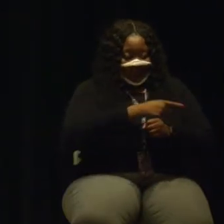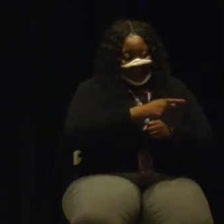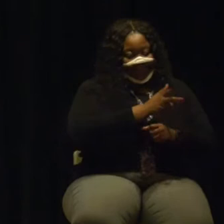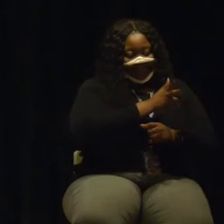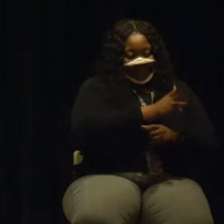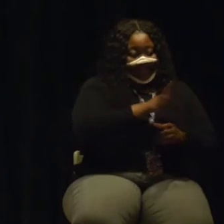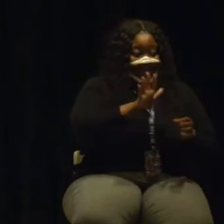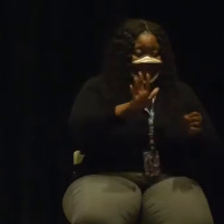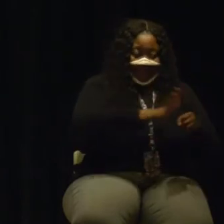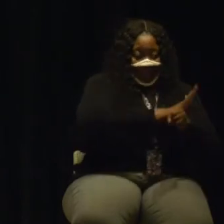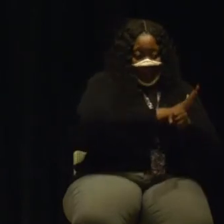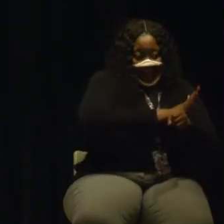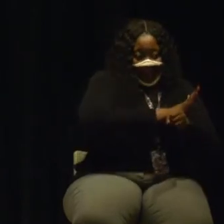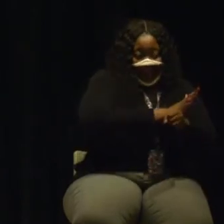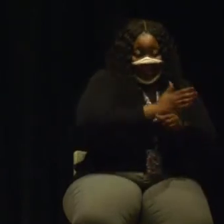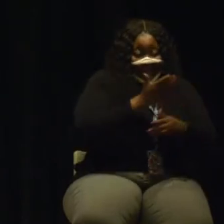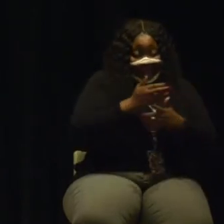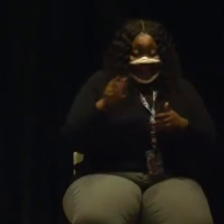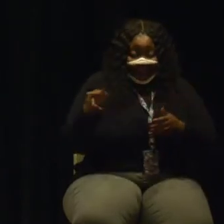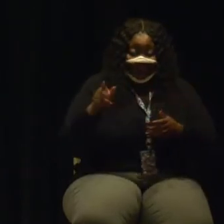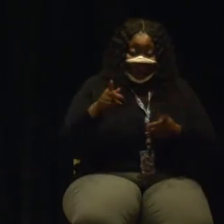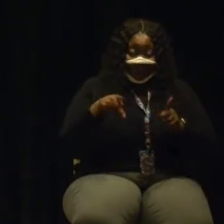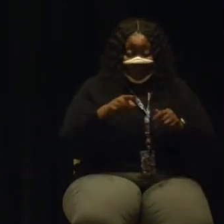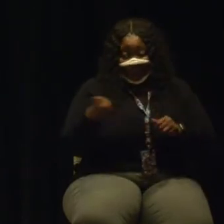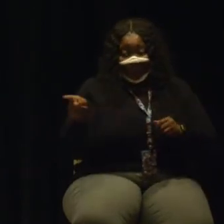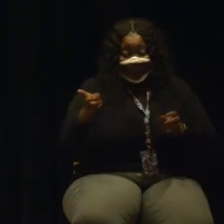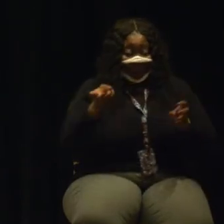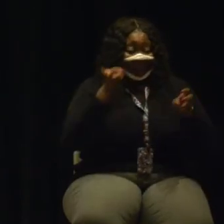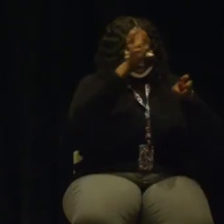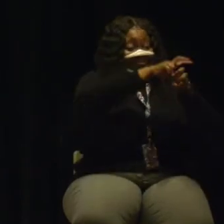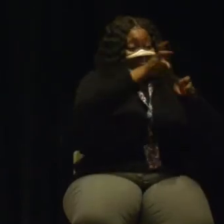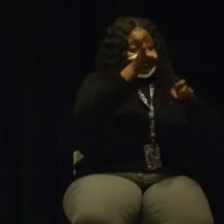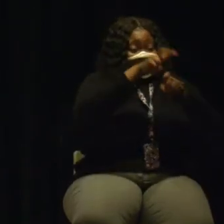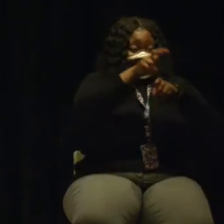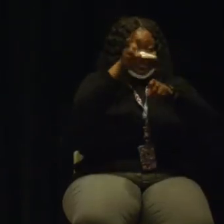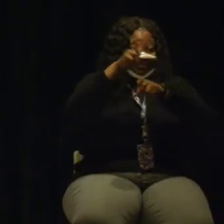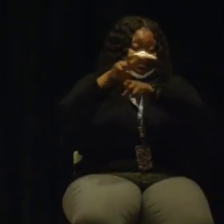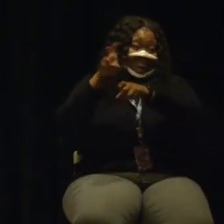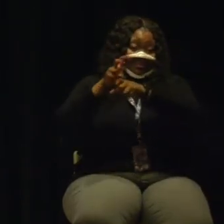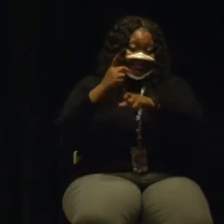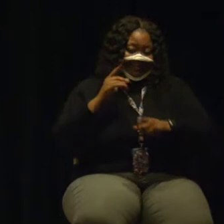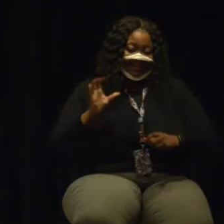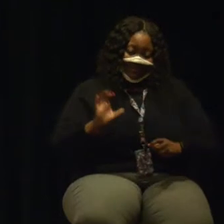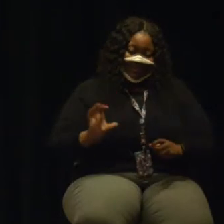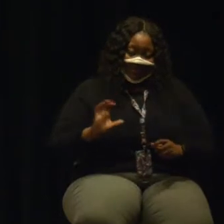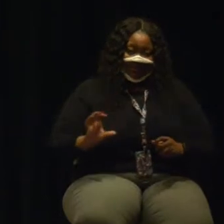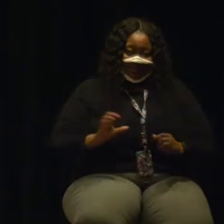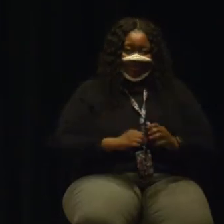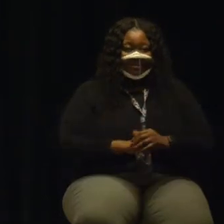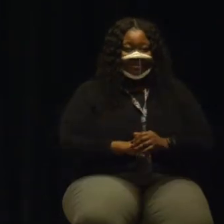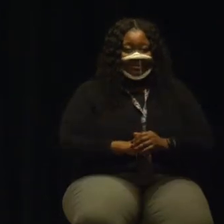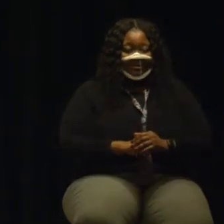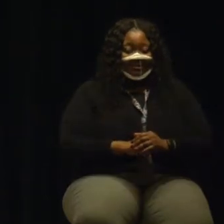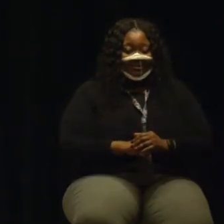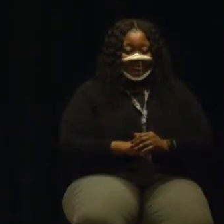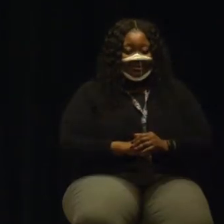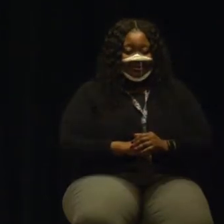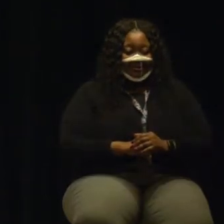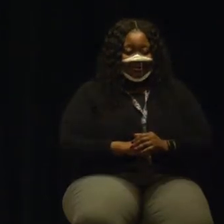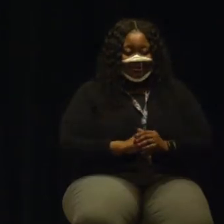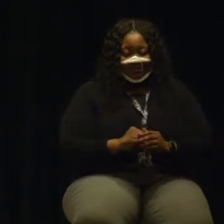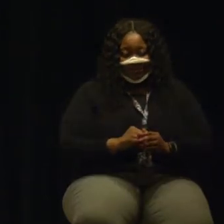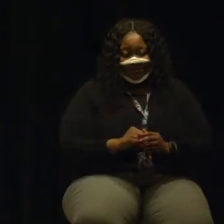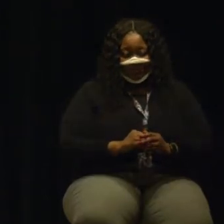Better to tie yourself to a locomotive than miss the battle of the century. One of the things you'll see in this is this Reno